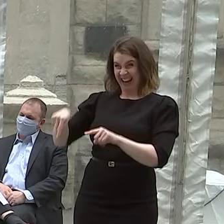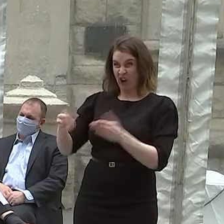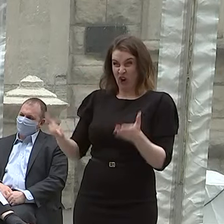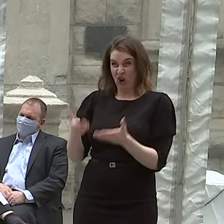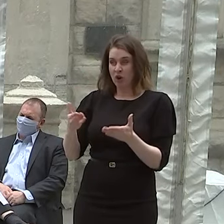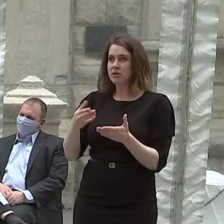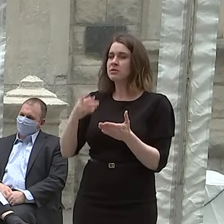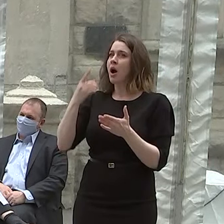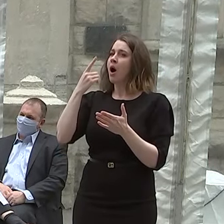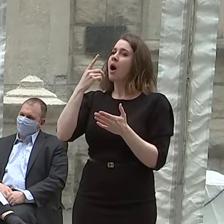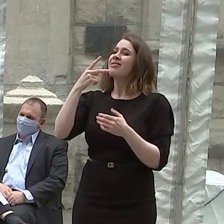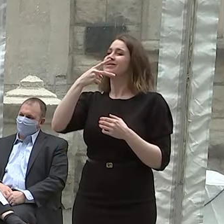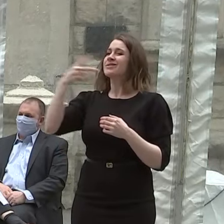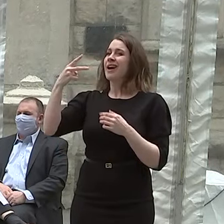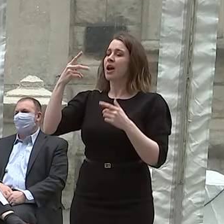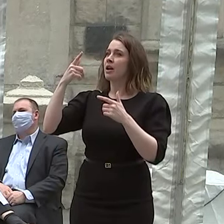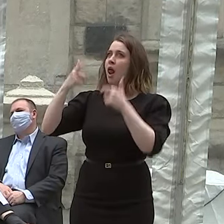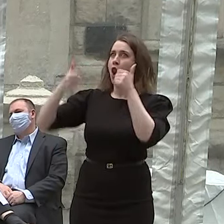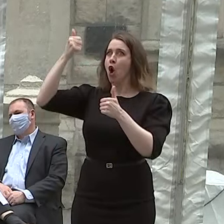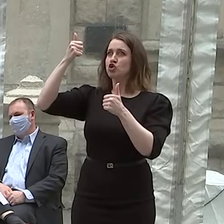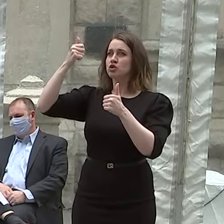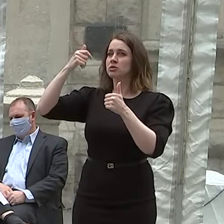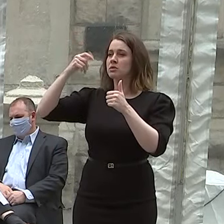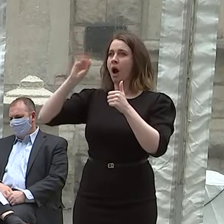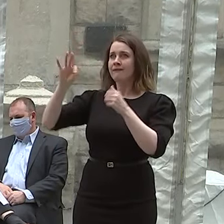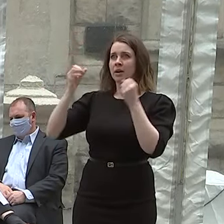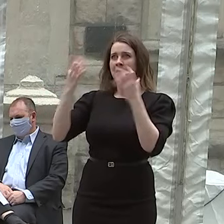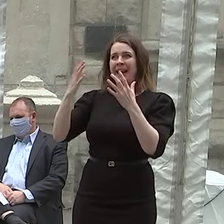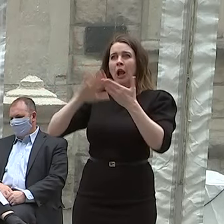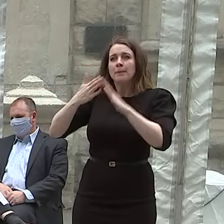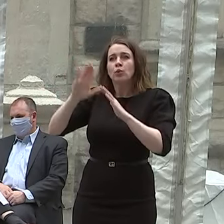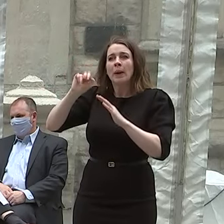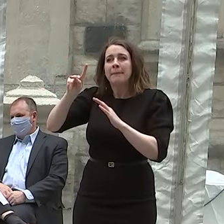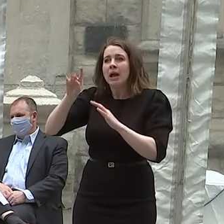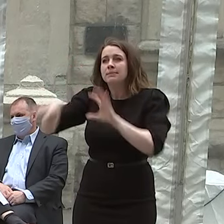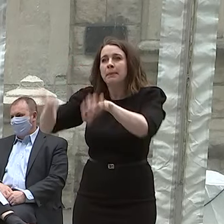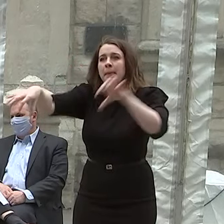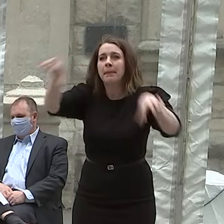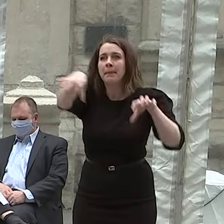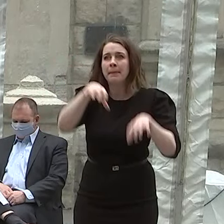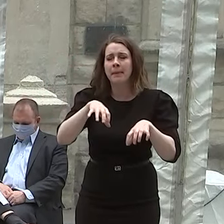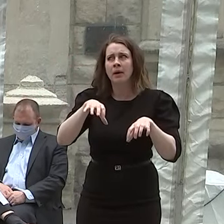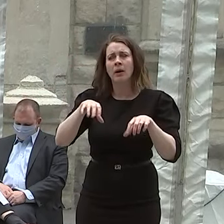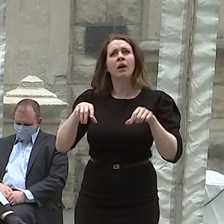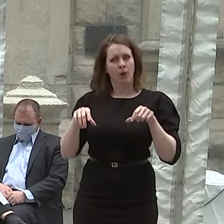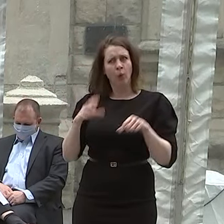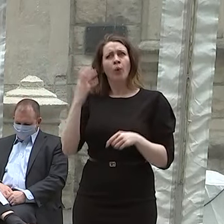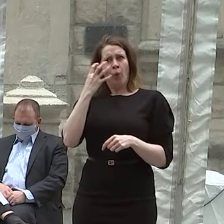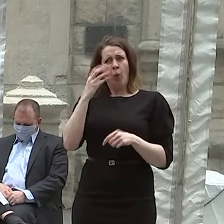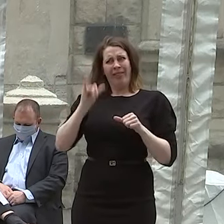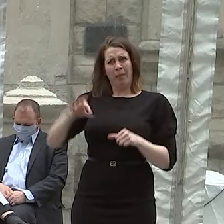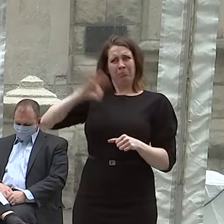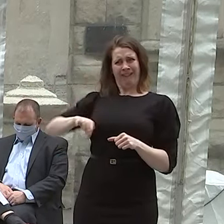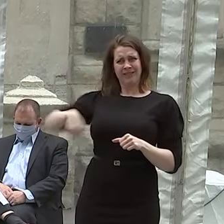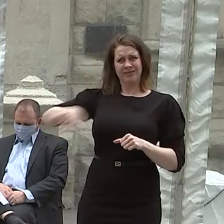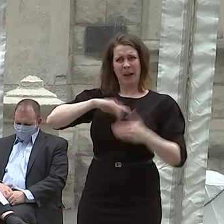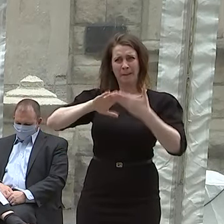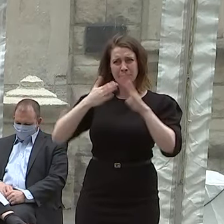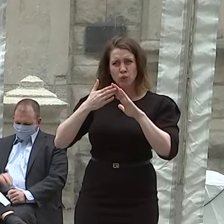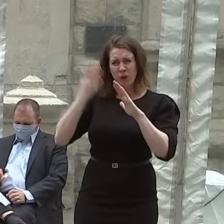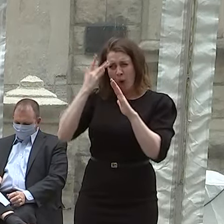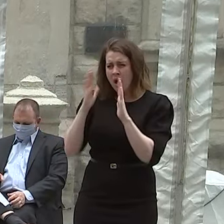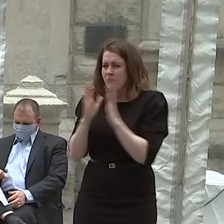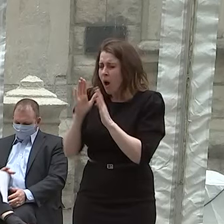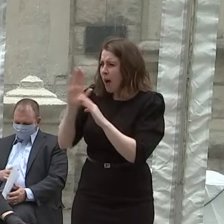community banks in the country. This is actually a meaningful community asset, which we